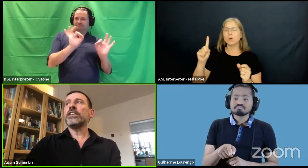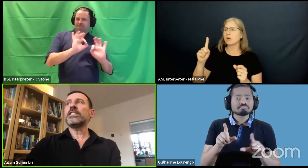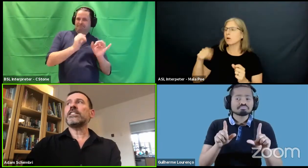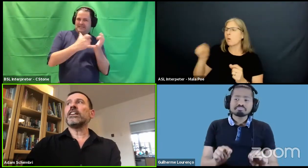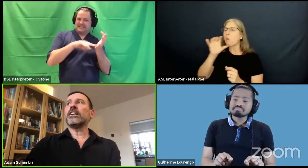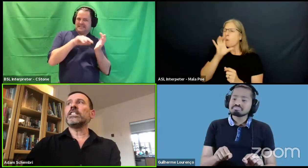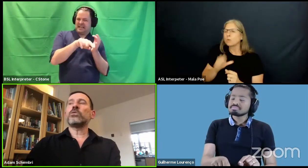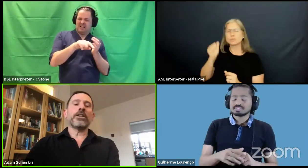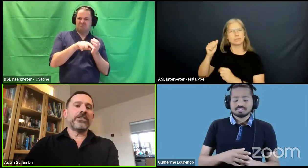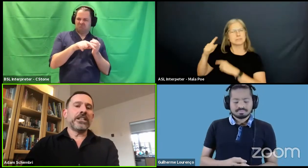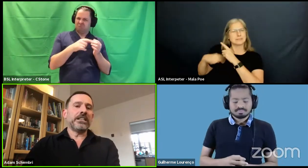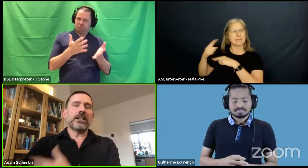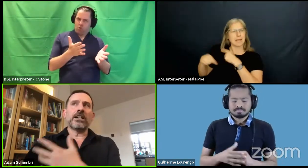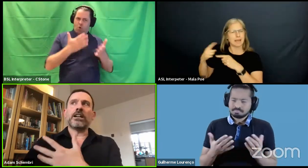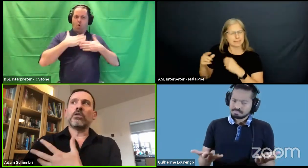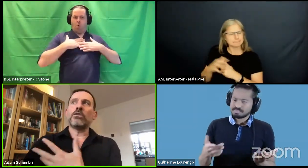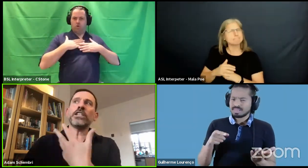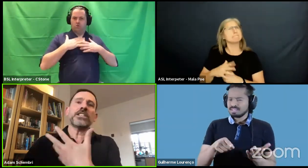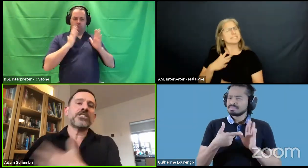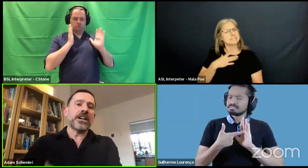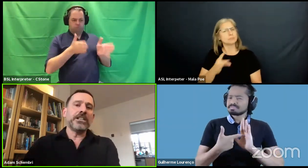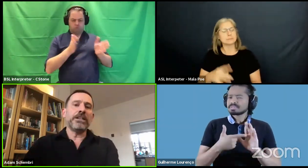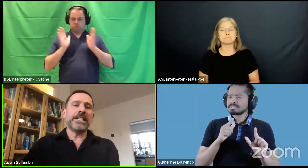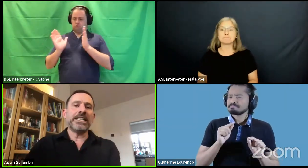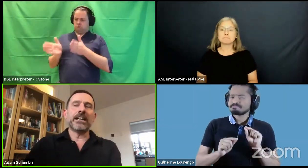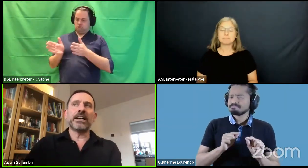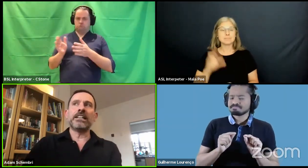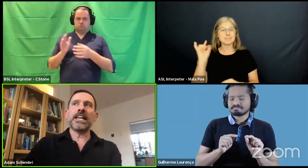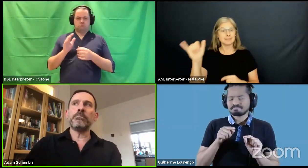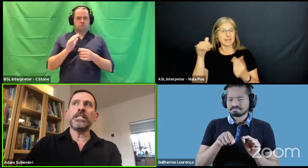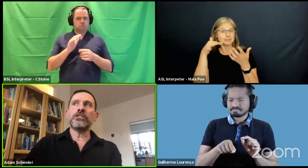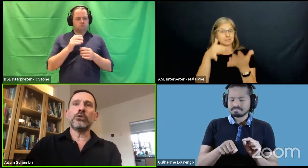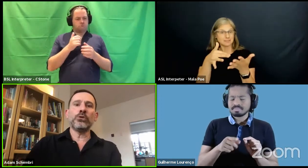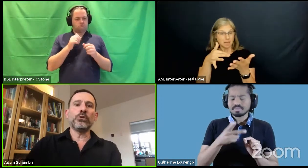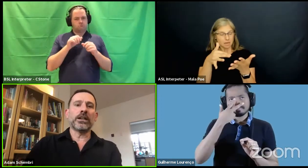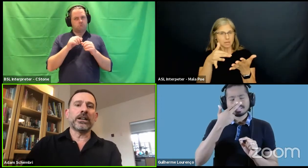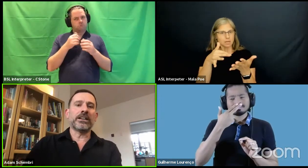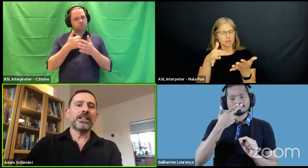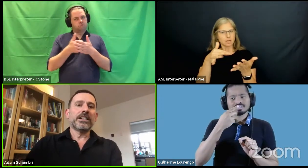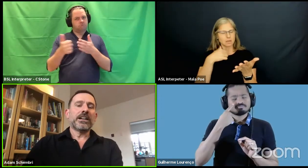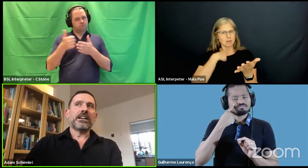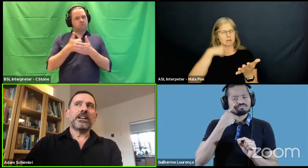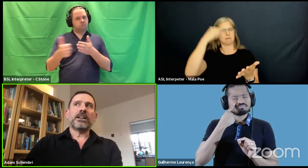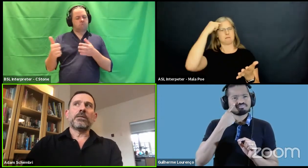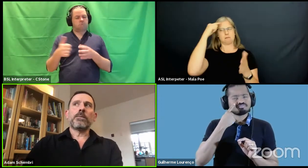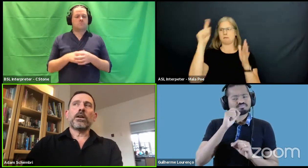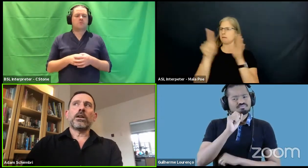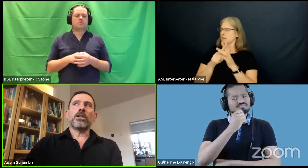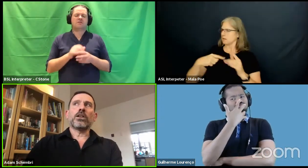So this is one of the, this study really led me to